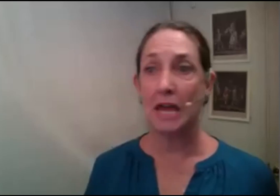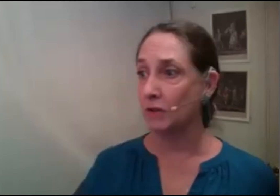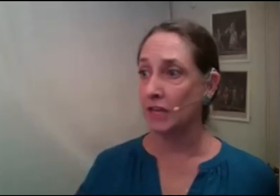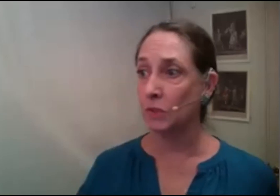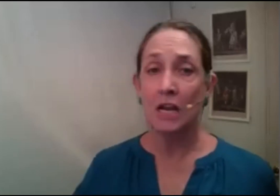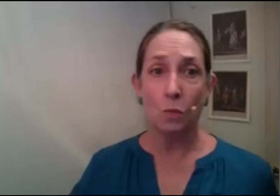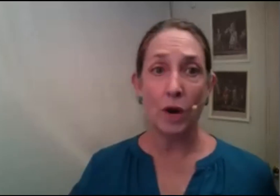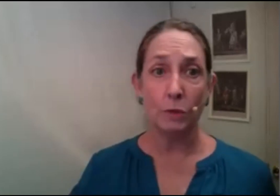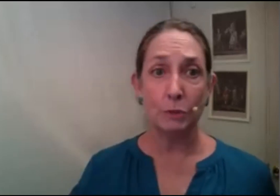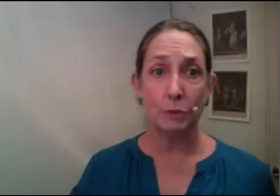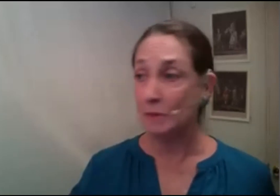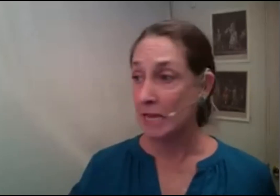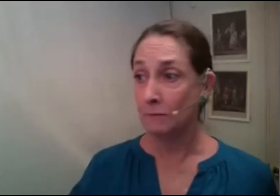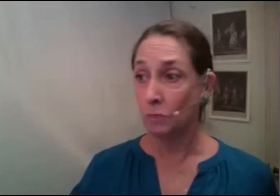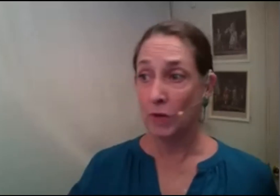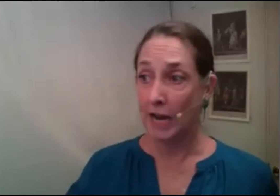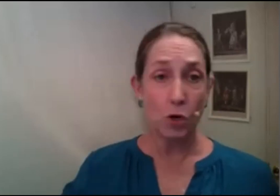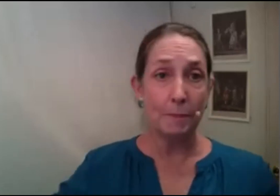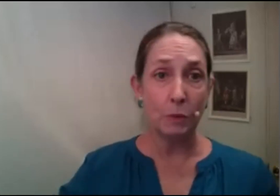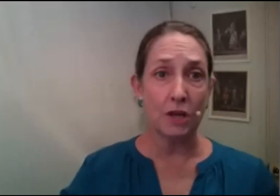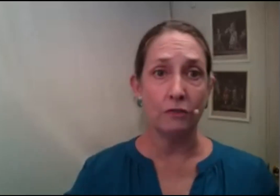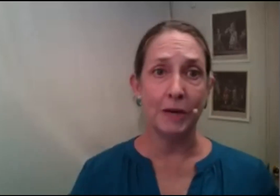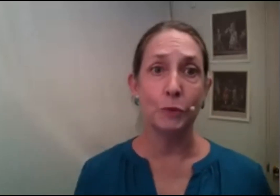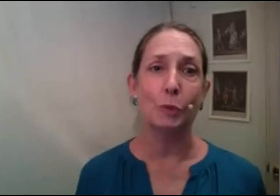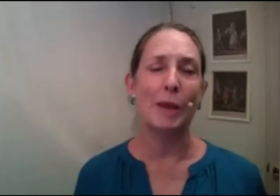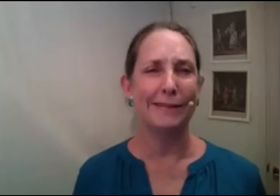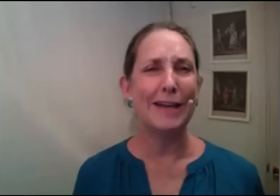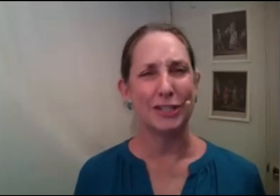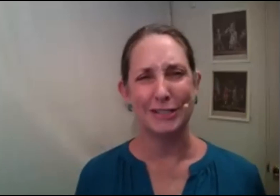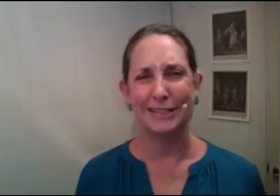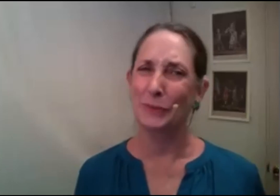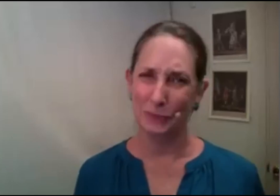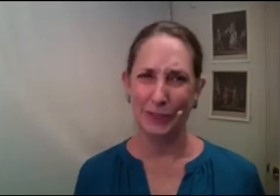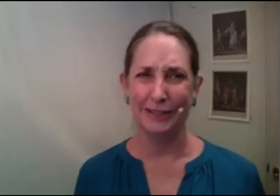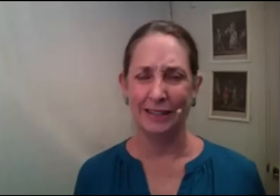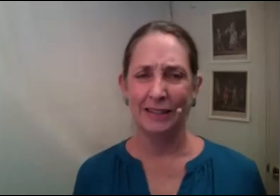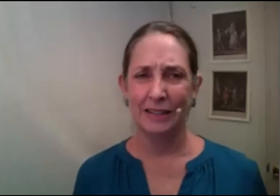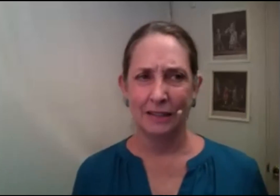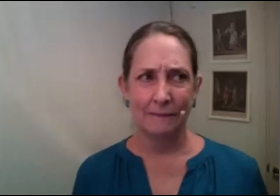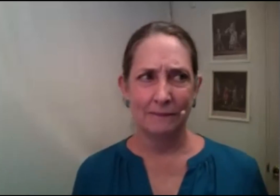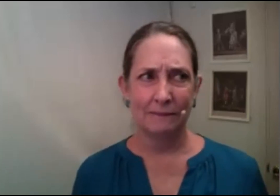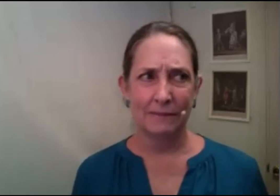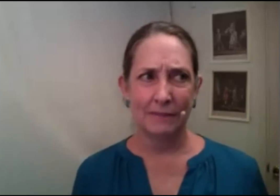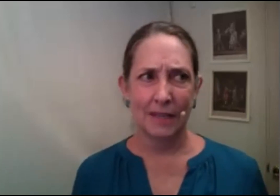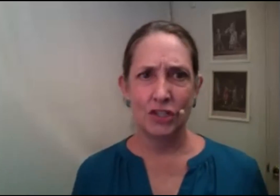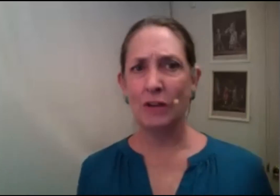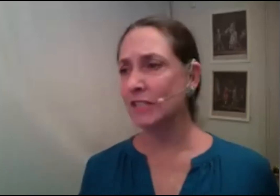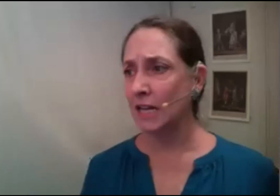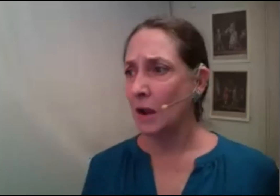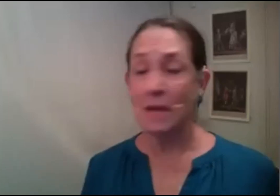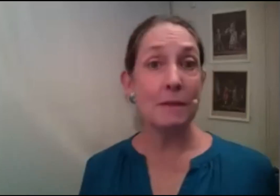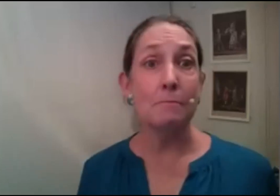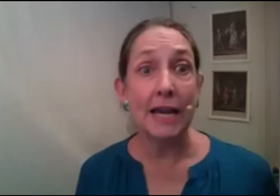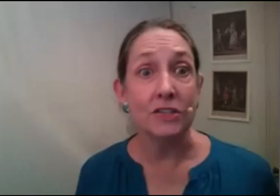went to bed, everything was where it was supposed to be. And when I woke up, it was all over my room." And that just, you know, really. She even